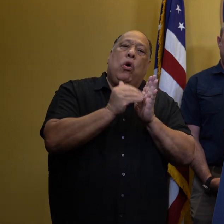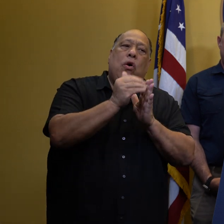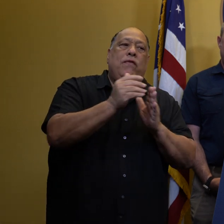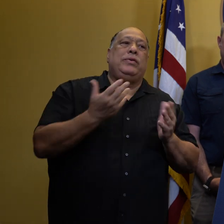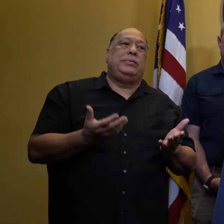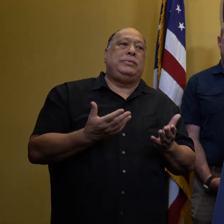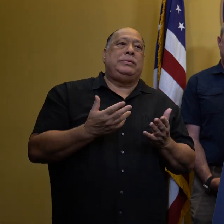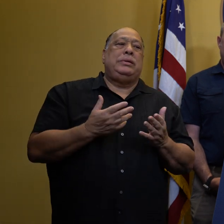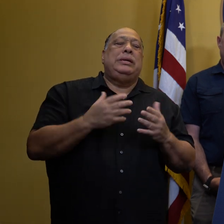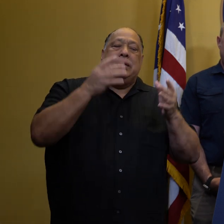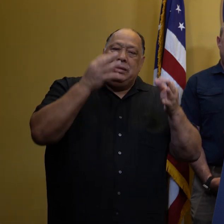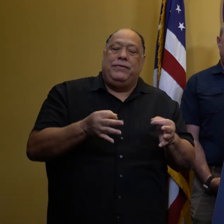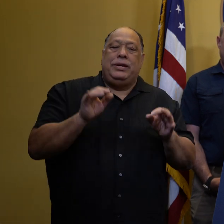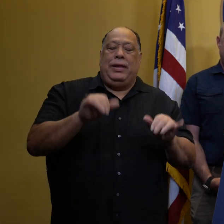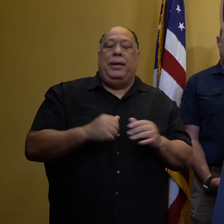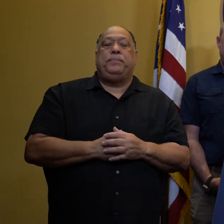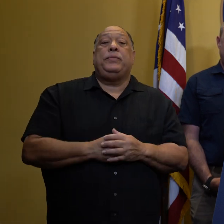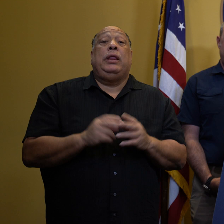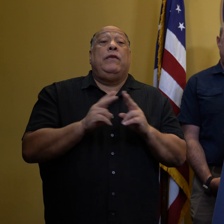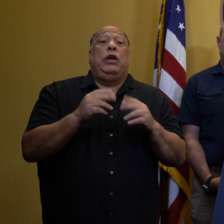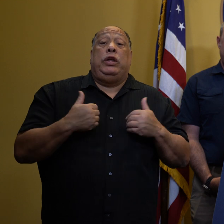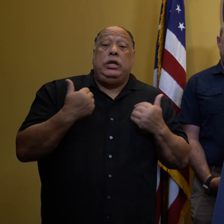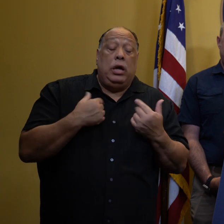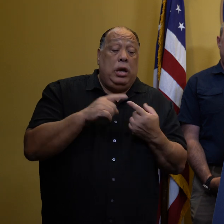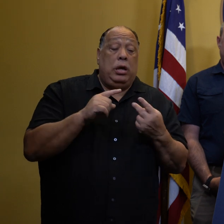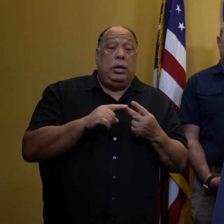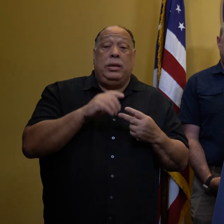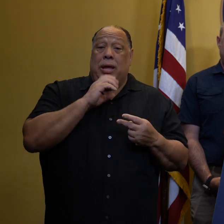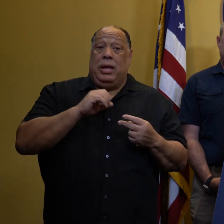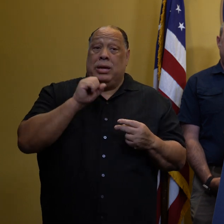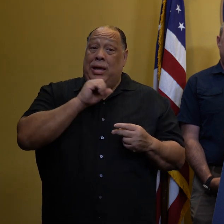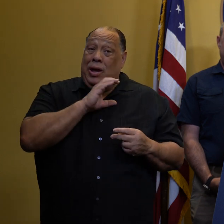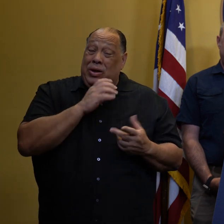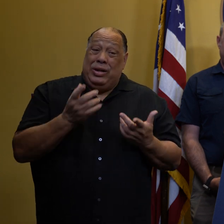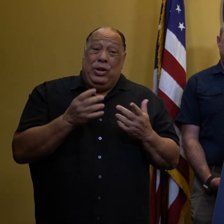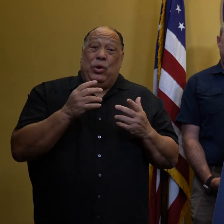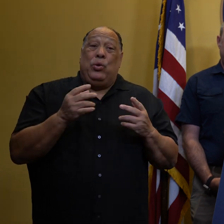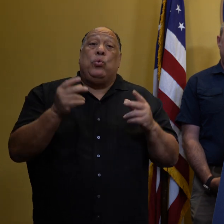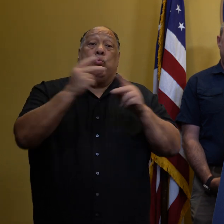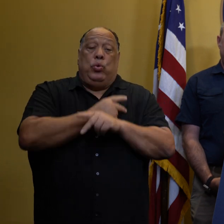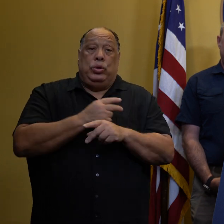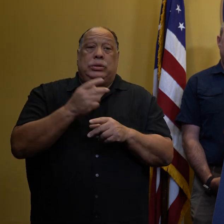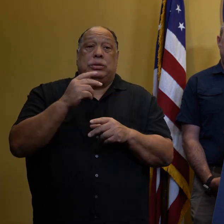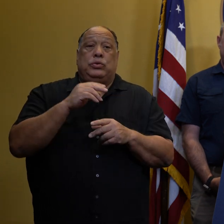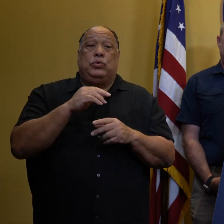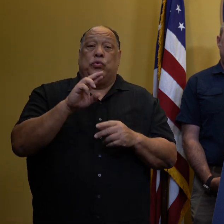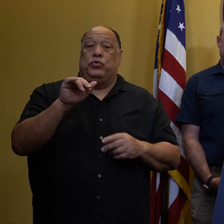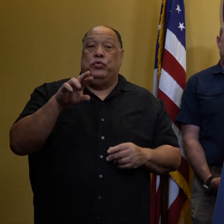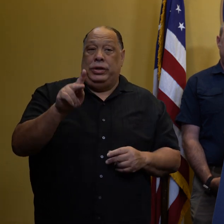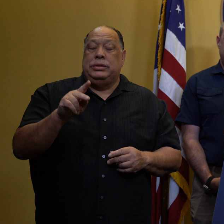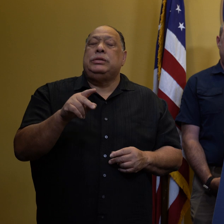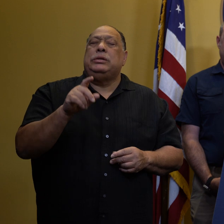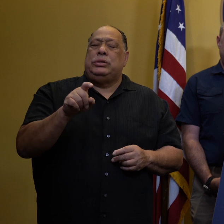So definitely that. The very young, the elderly, and those with chronic medical conditions are at greatest risk for heat-related illness and should